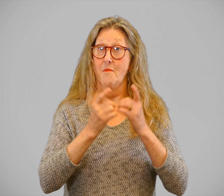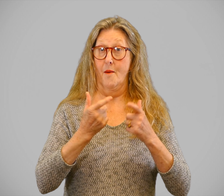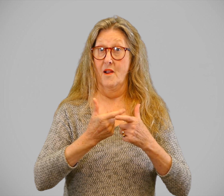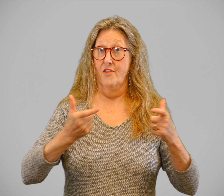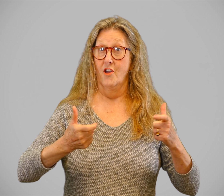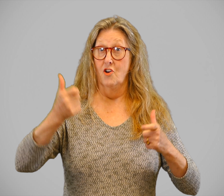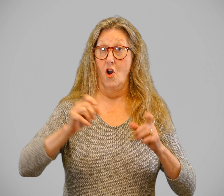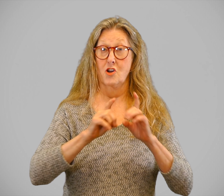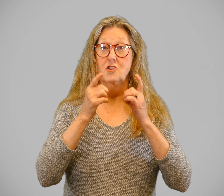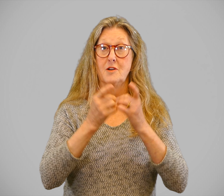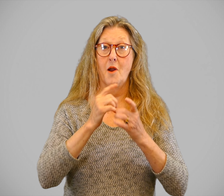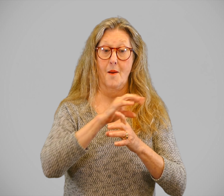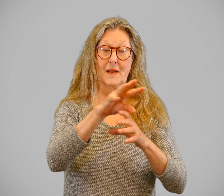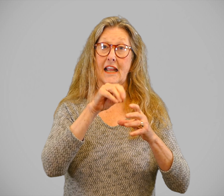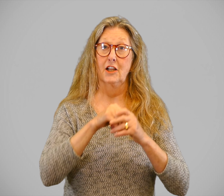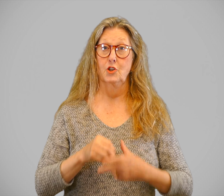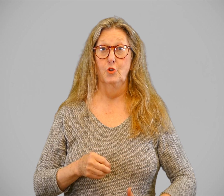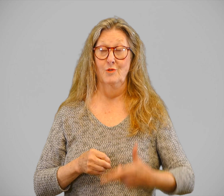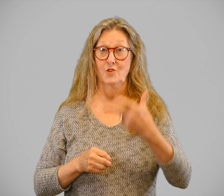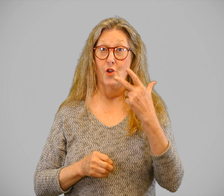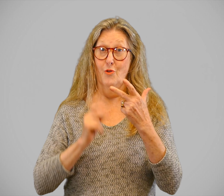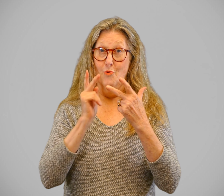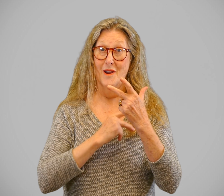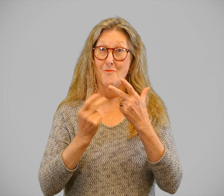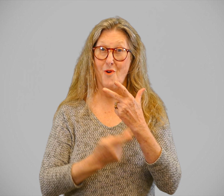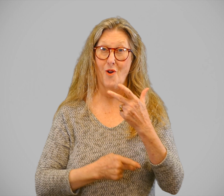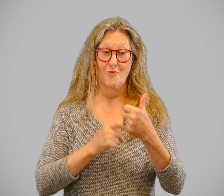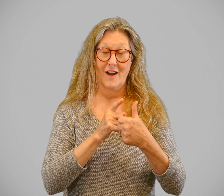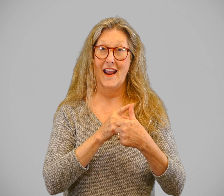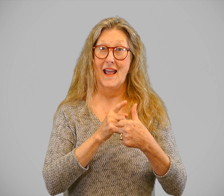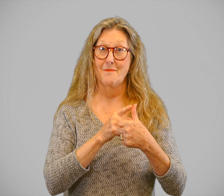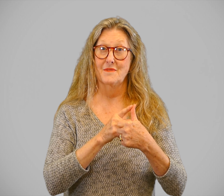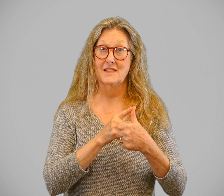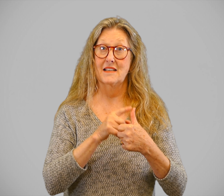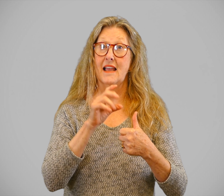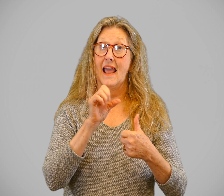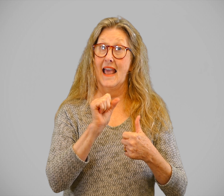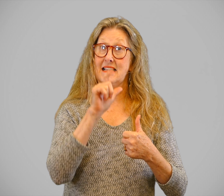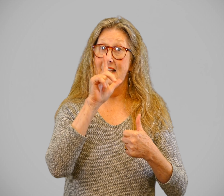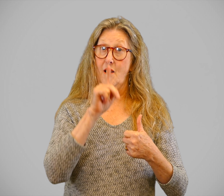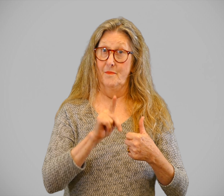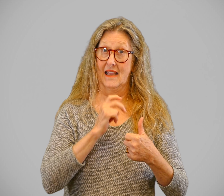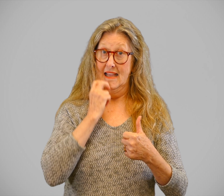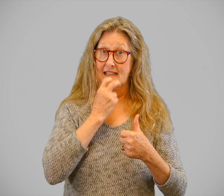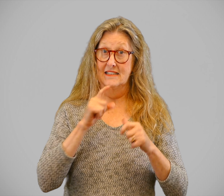Pathology, Audiology, and a PhD program in Hearing, Speech, Language